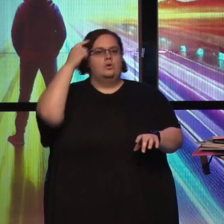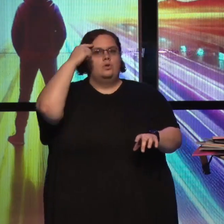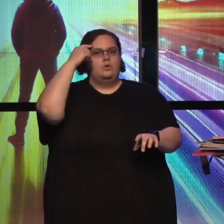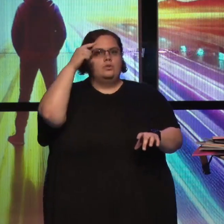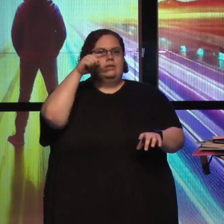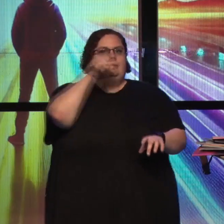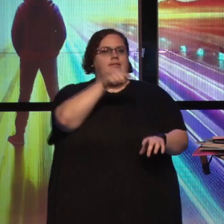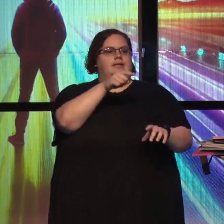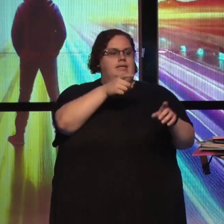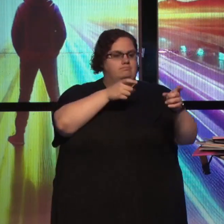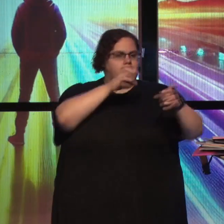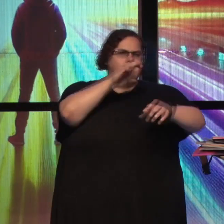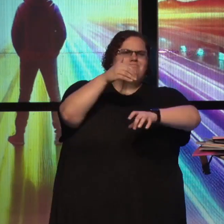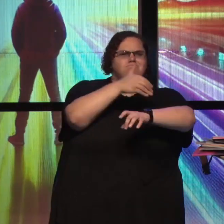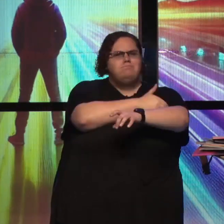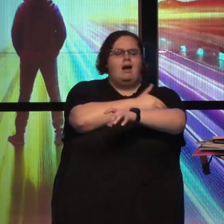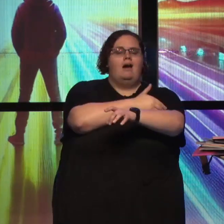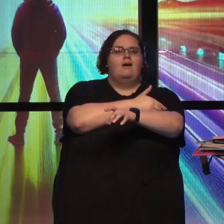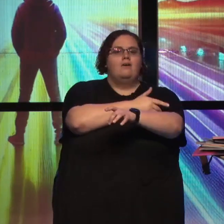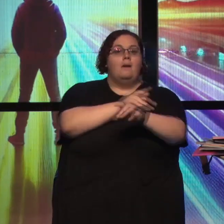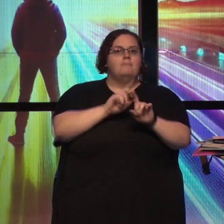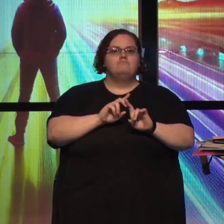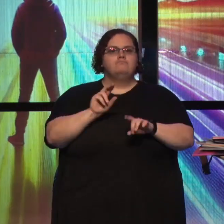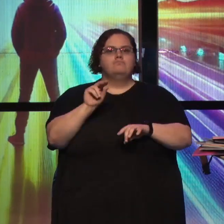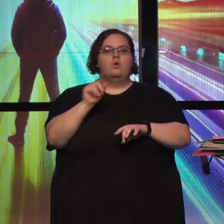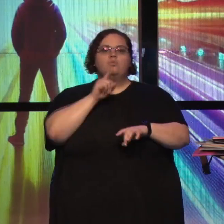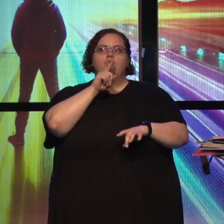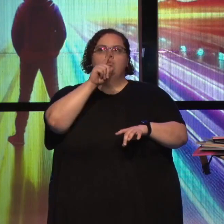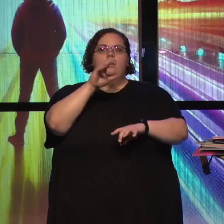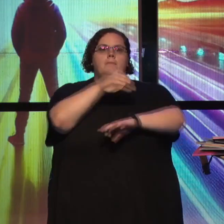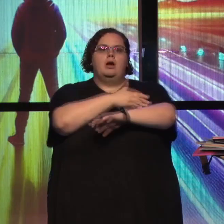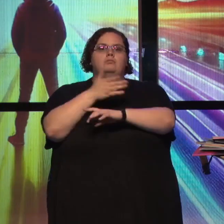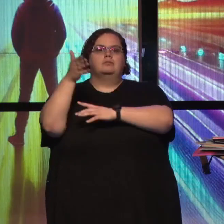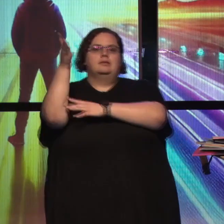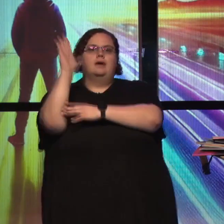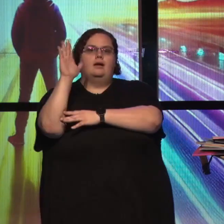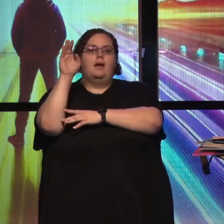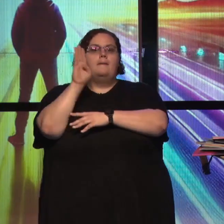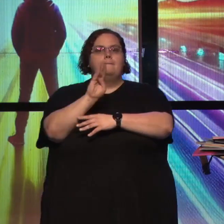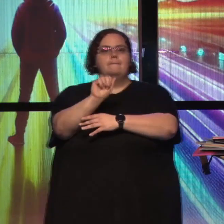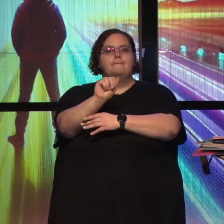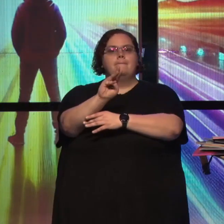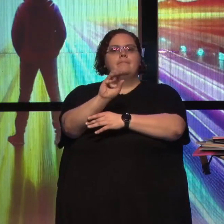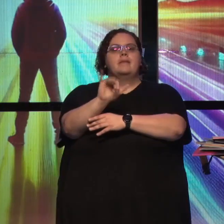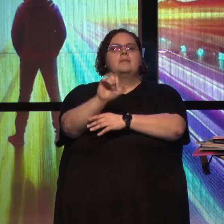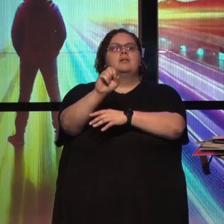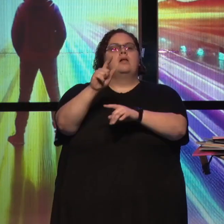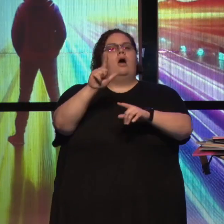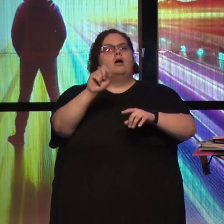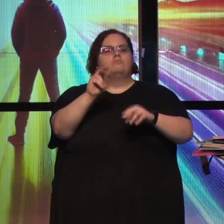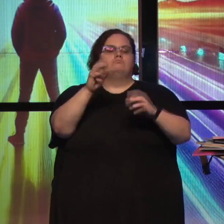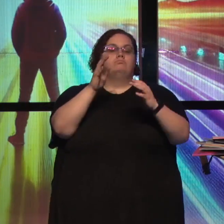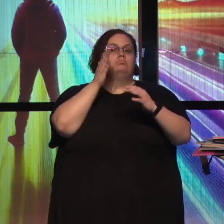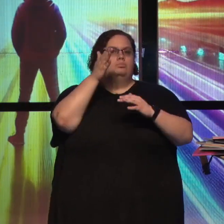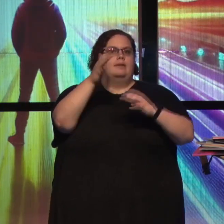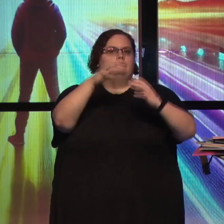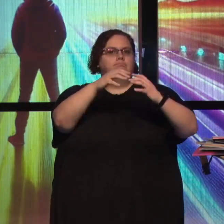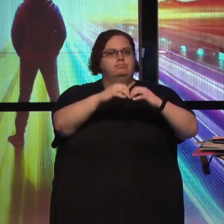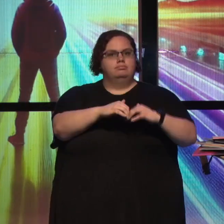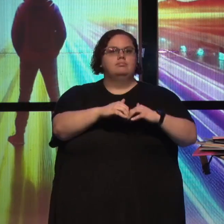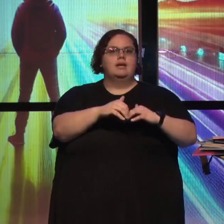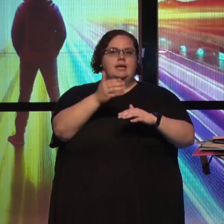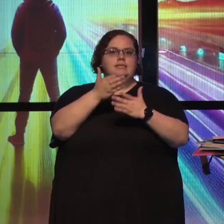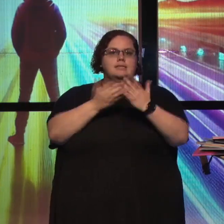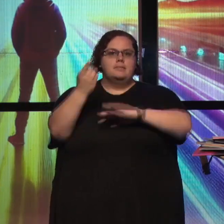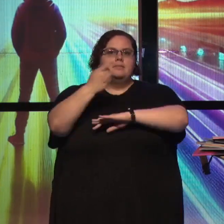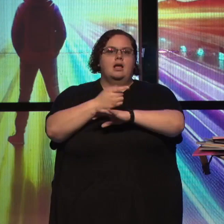is powerful. You think that, but no, the real power is with God. Babylon's going to fall, and someday justice will be established and a new Jerusalem. Now, all